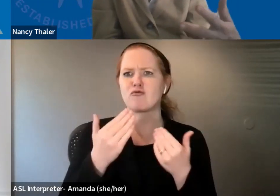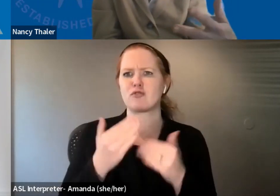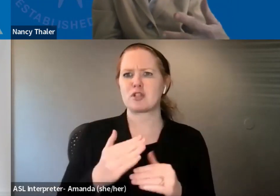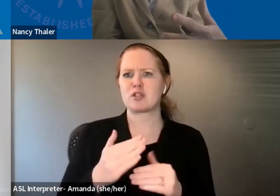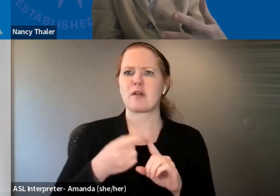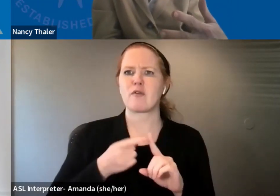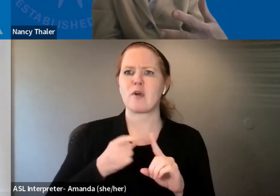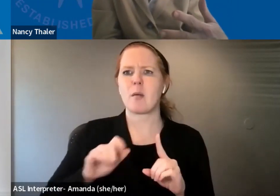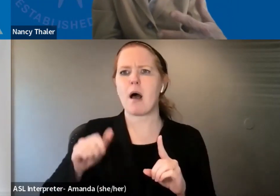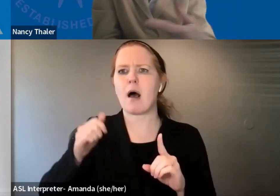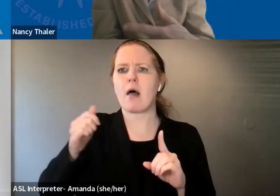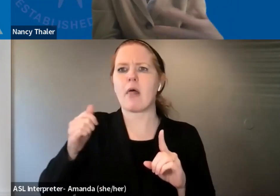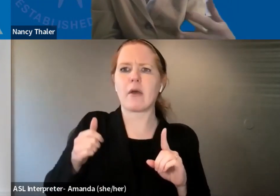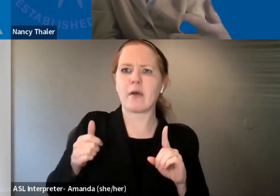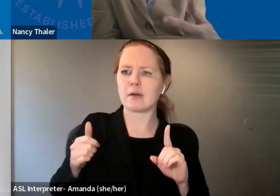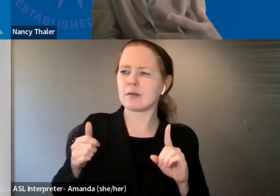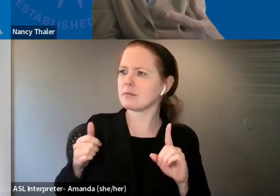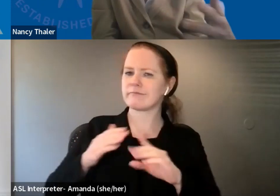other